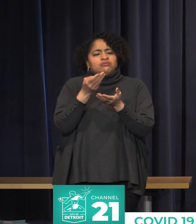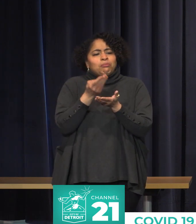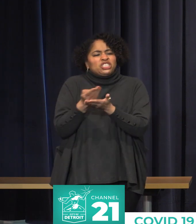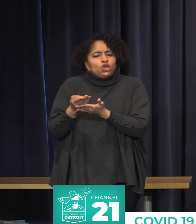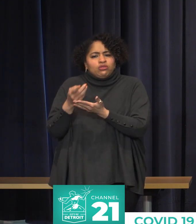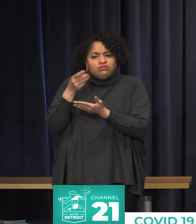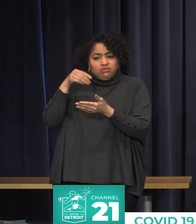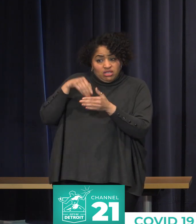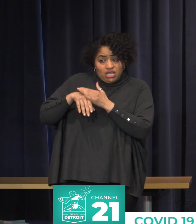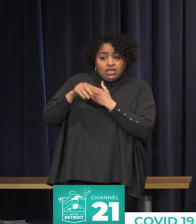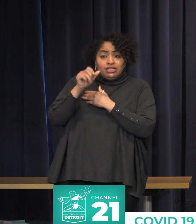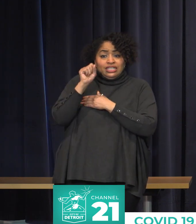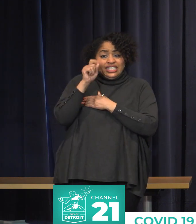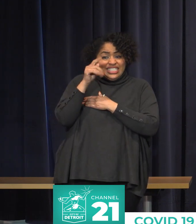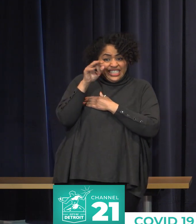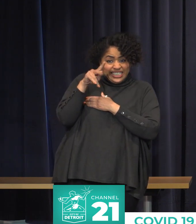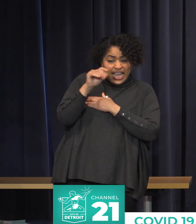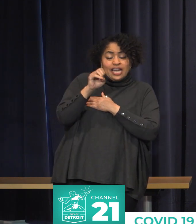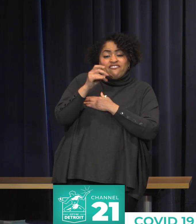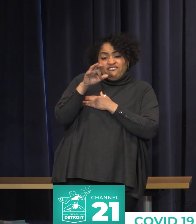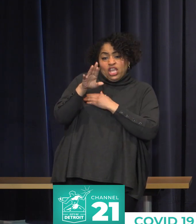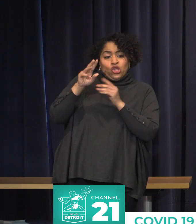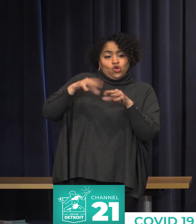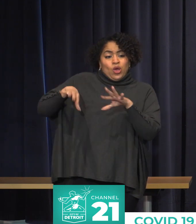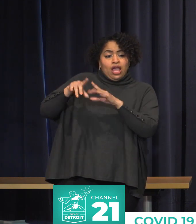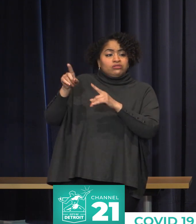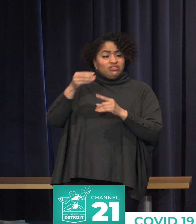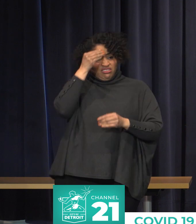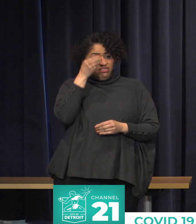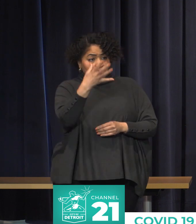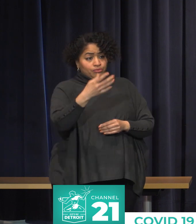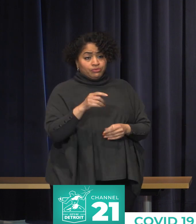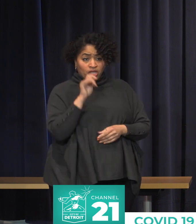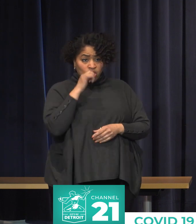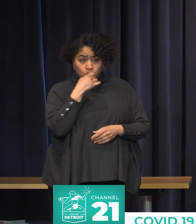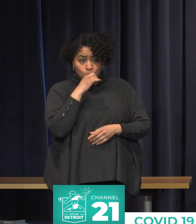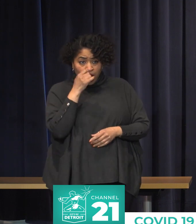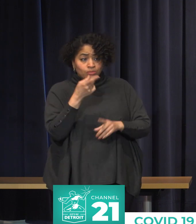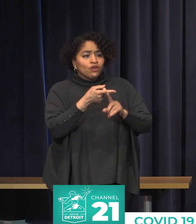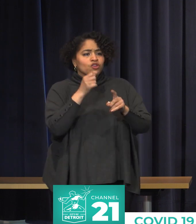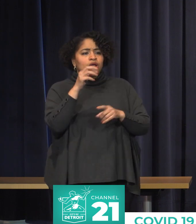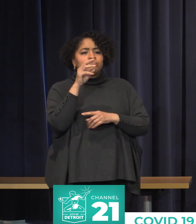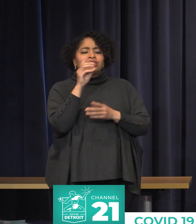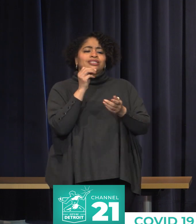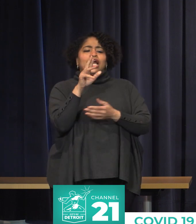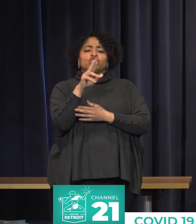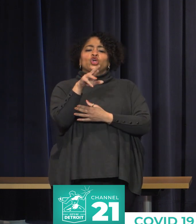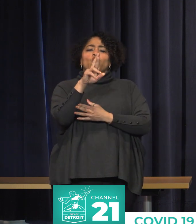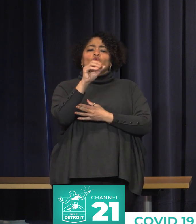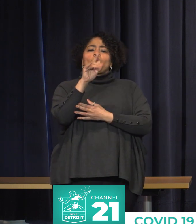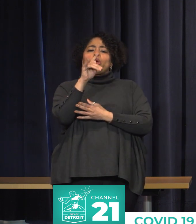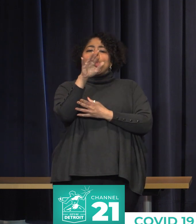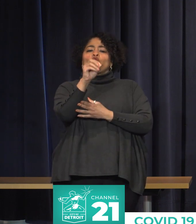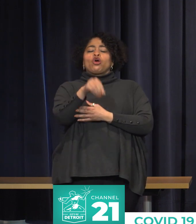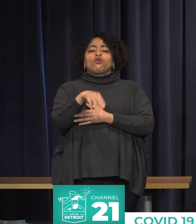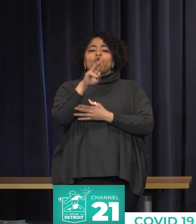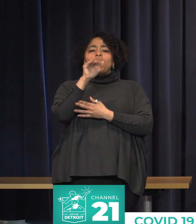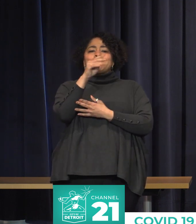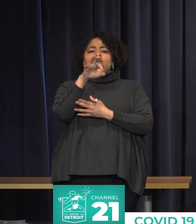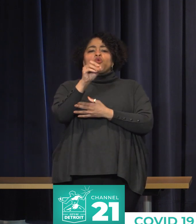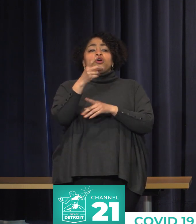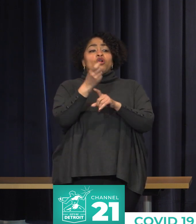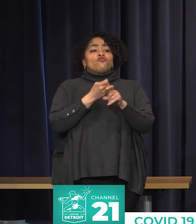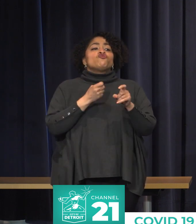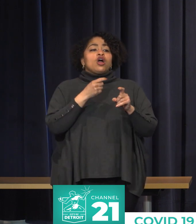and So I go right down the line. So the swabs came from Dr. Roberto Romero and the perinatal research